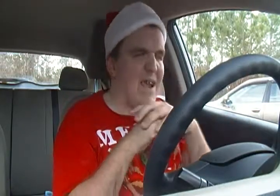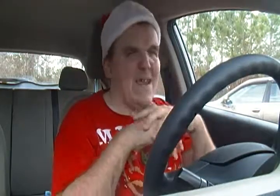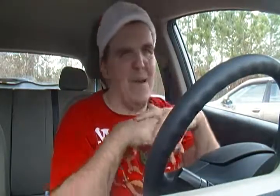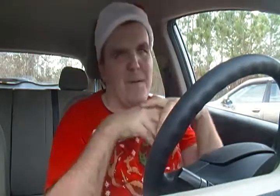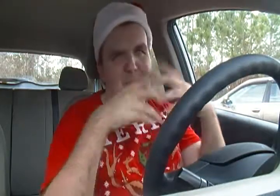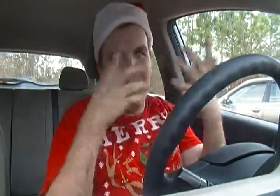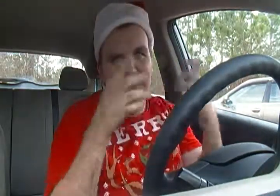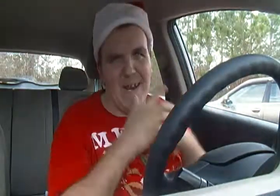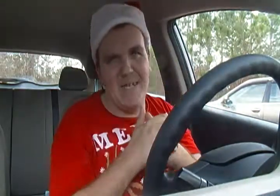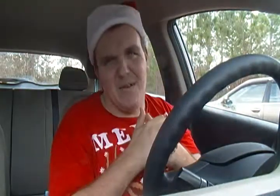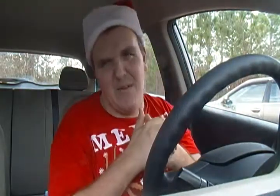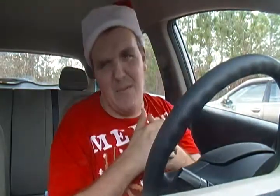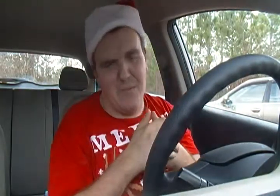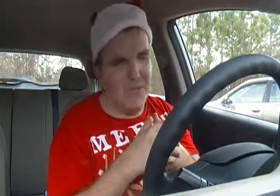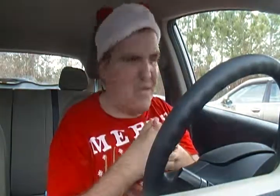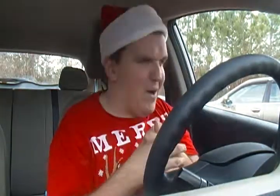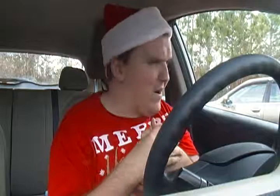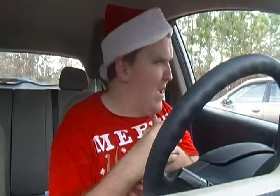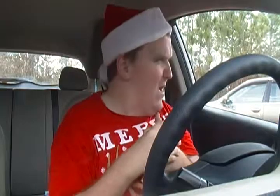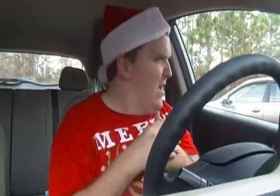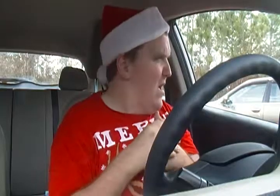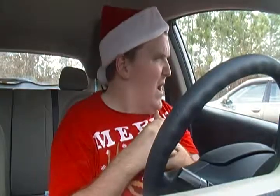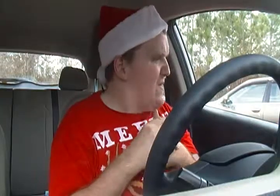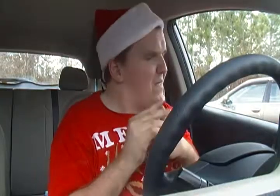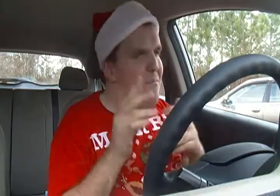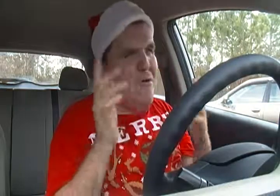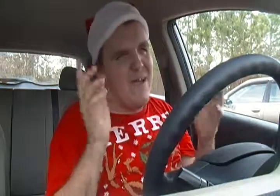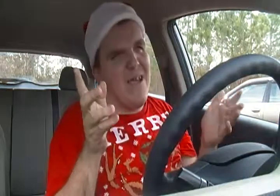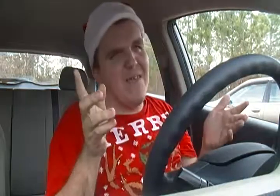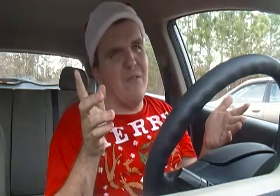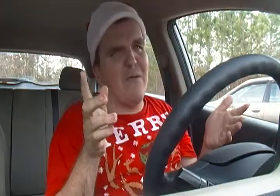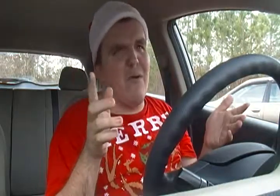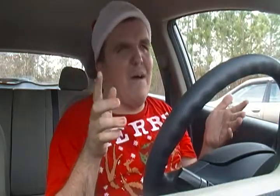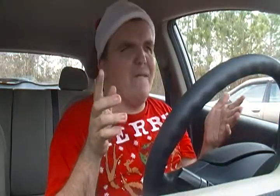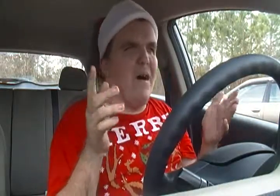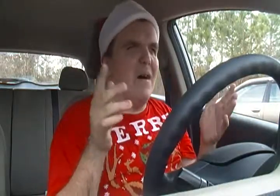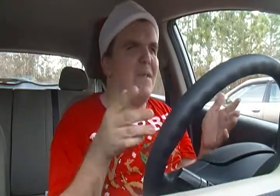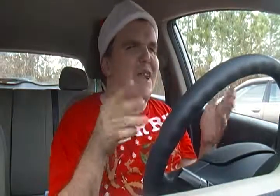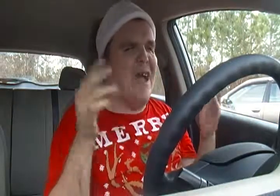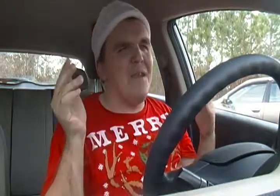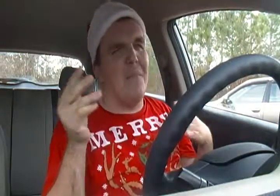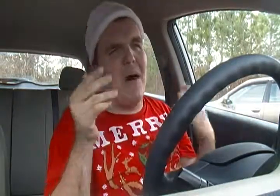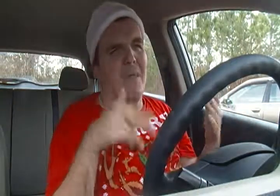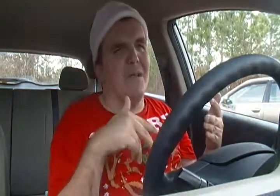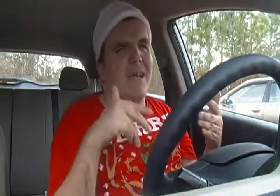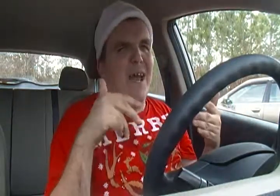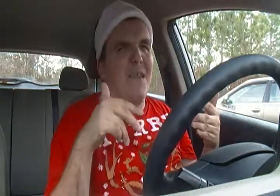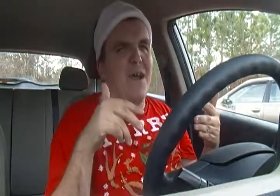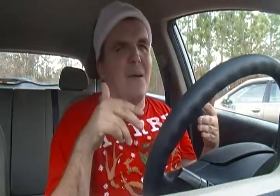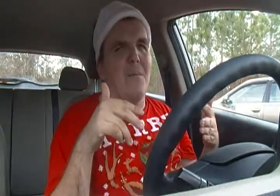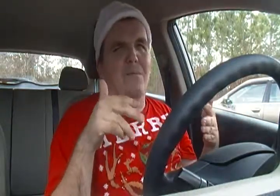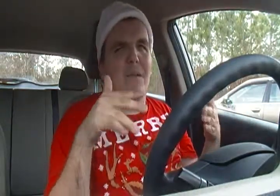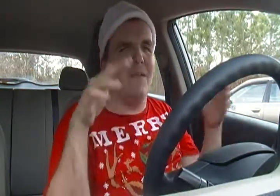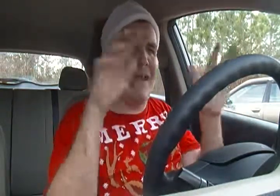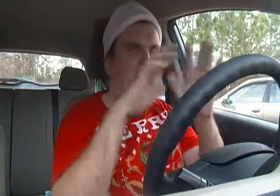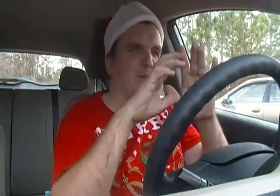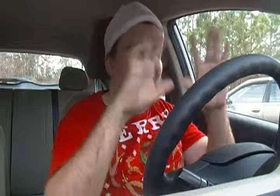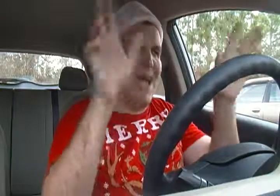end up eating the chinese turkey which was the duck and then the movie ends with ralph uh the dad and the mom looking at the um looking outside